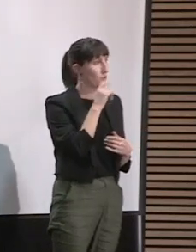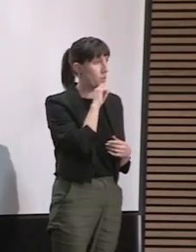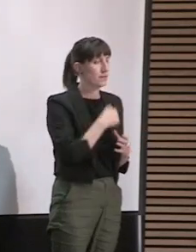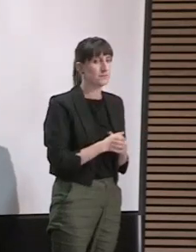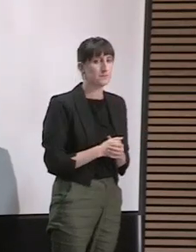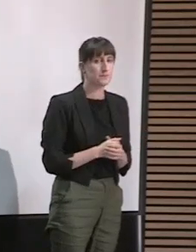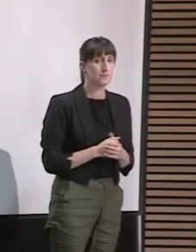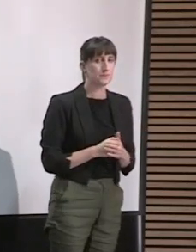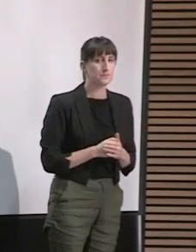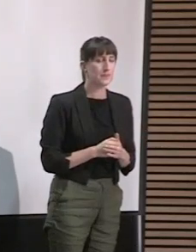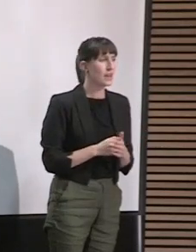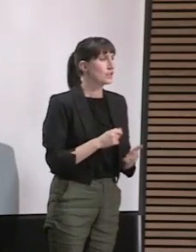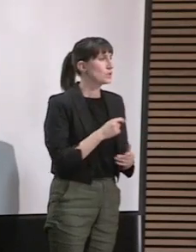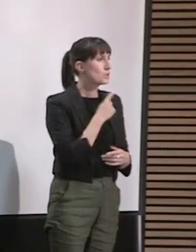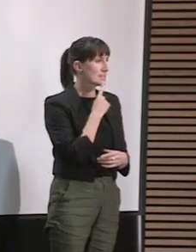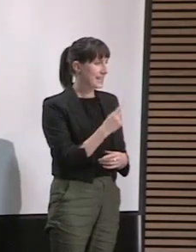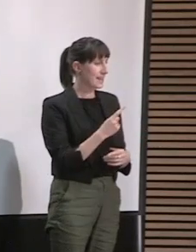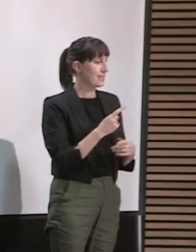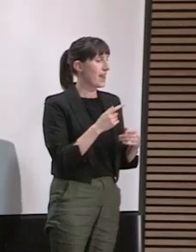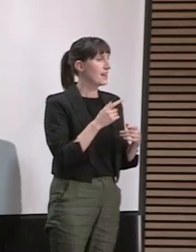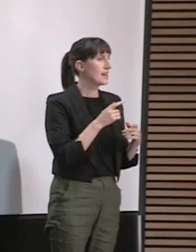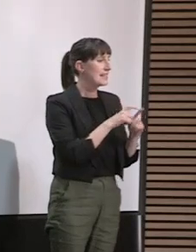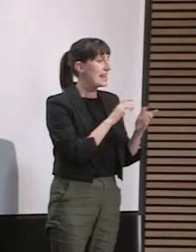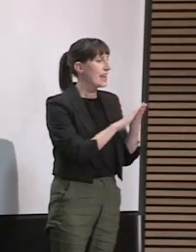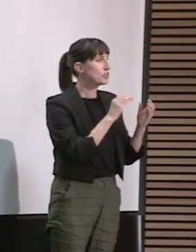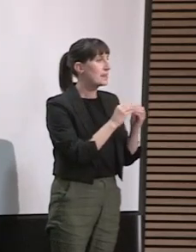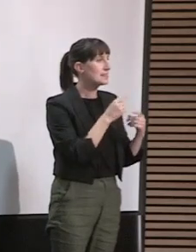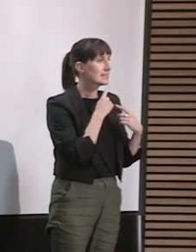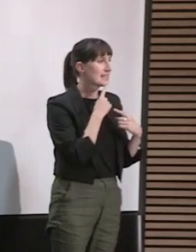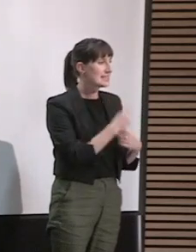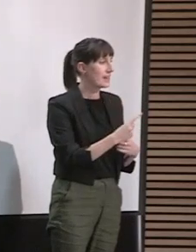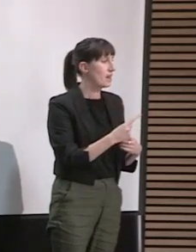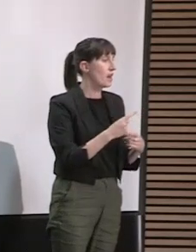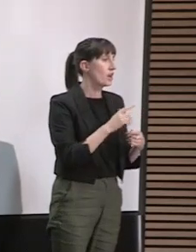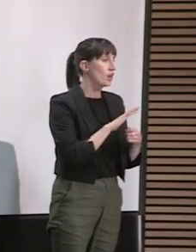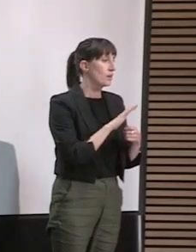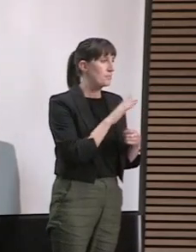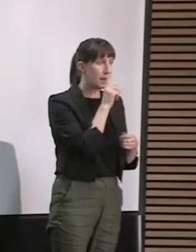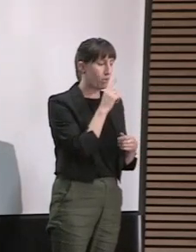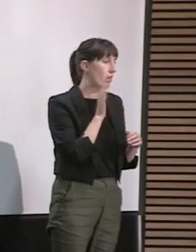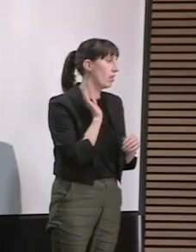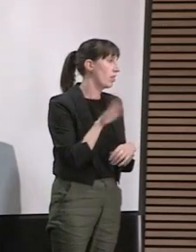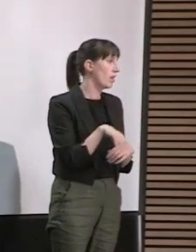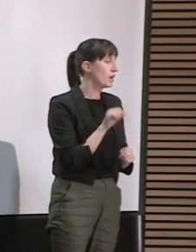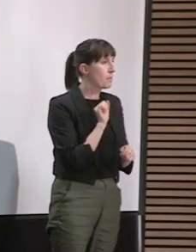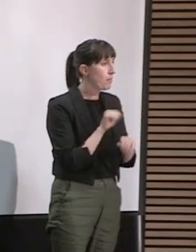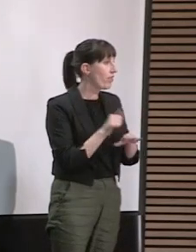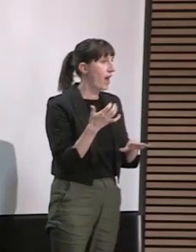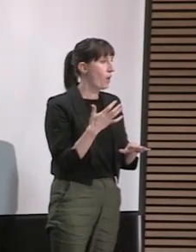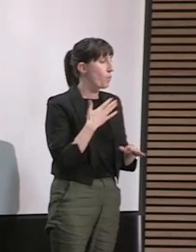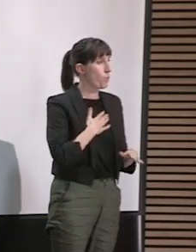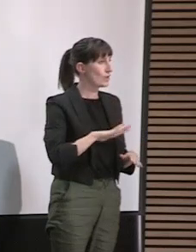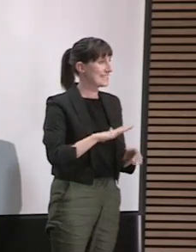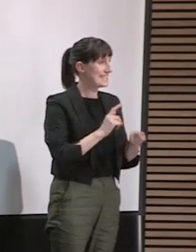blitz that you've outlined today will be effective? Look, we did see an extraordinary response from New Zealanders over the last 2 weeks